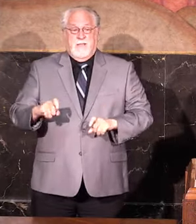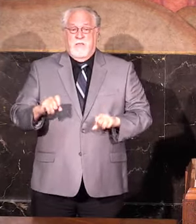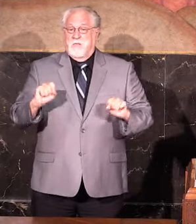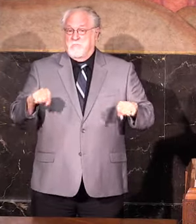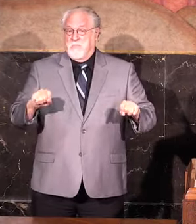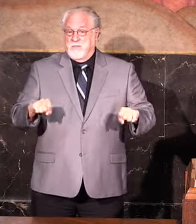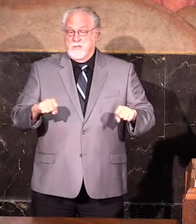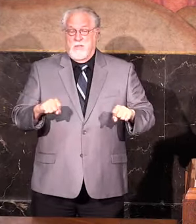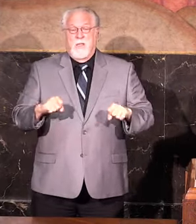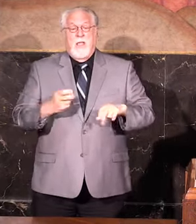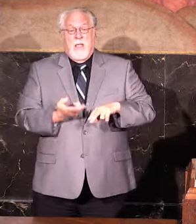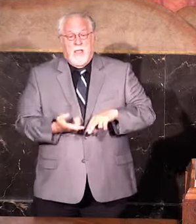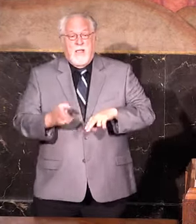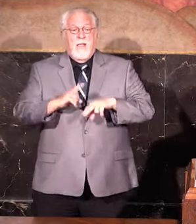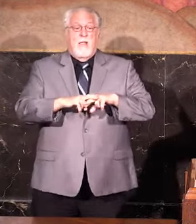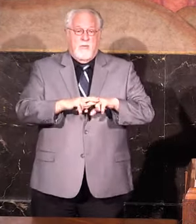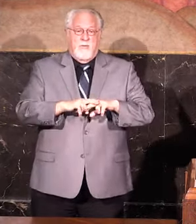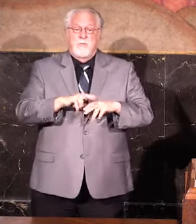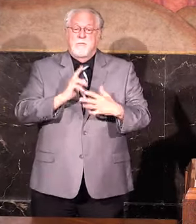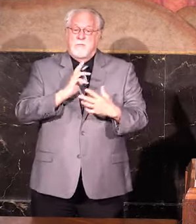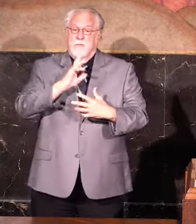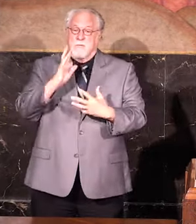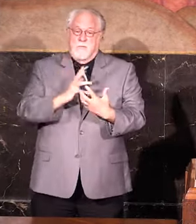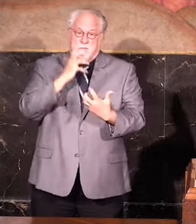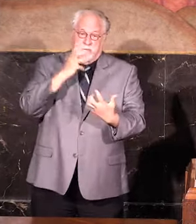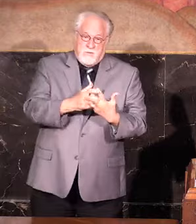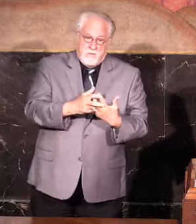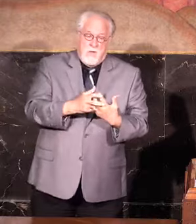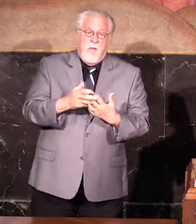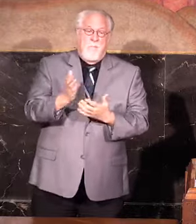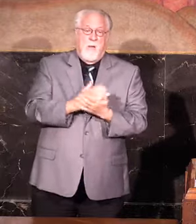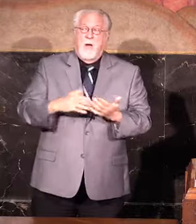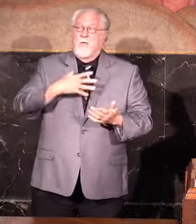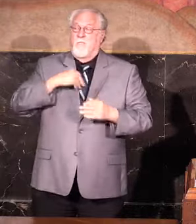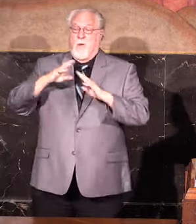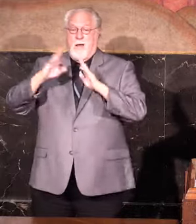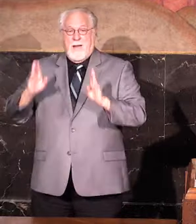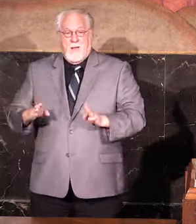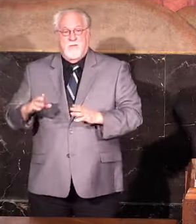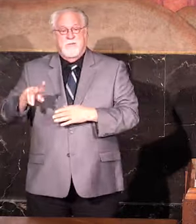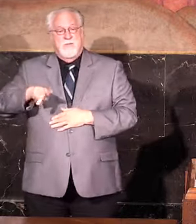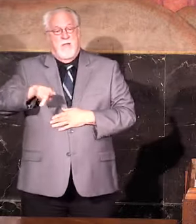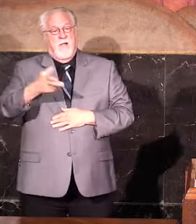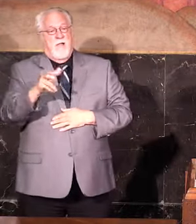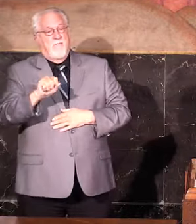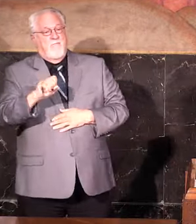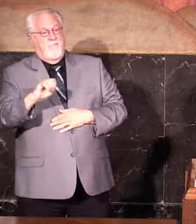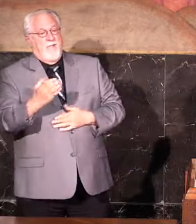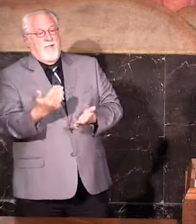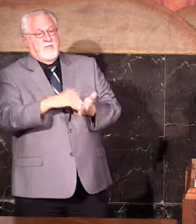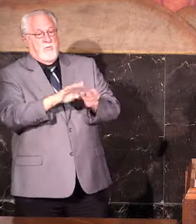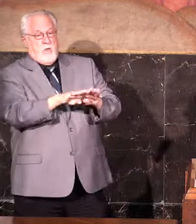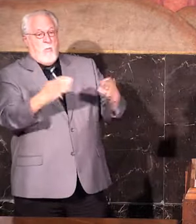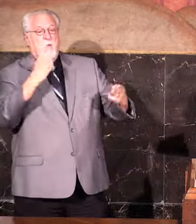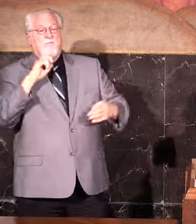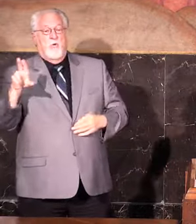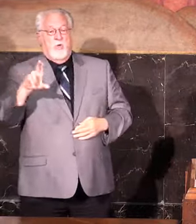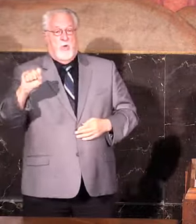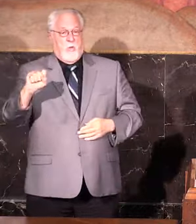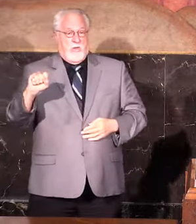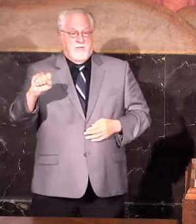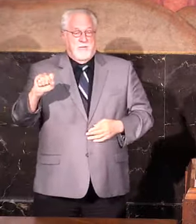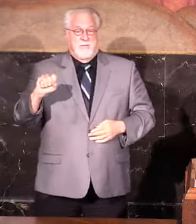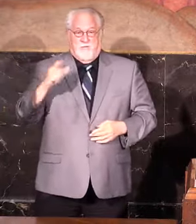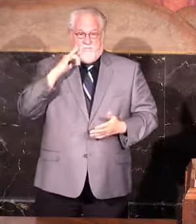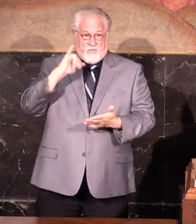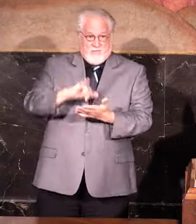capacity increase is an integral part of the White House's phased reopening plan for the United States for